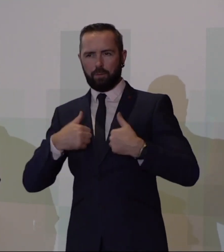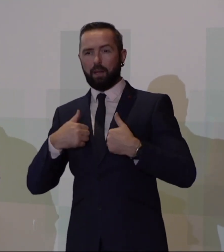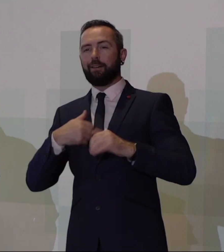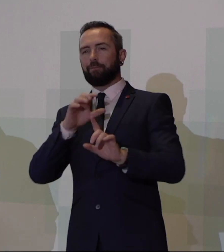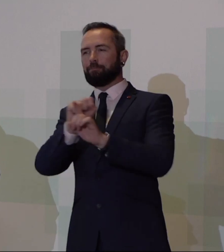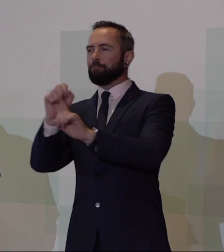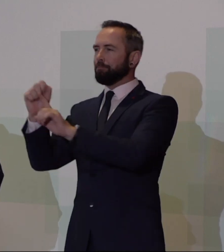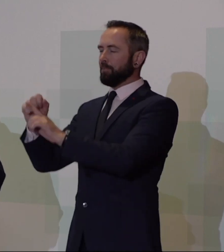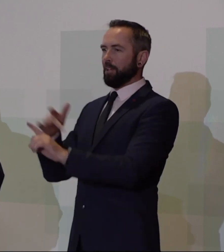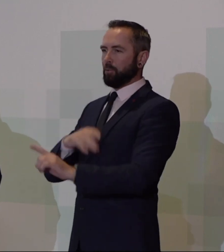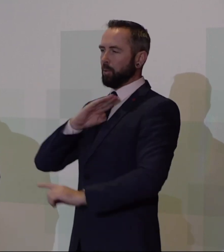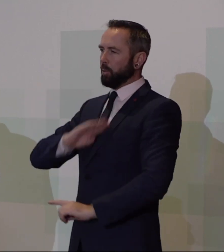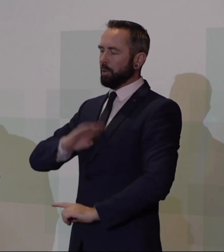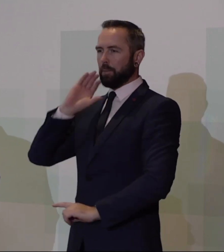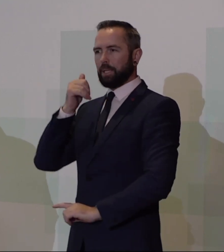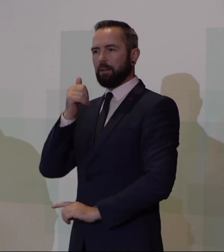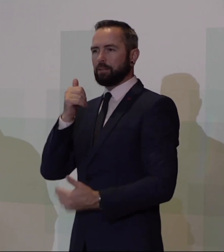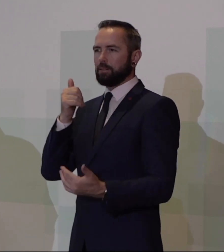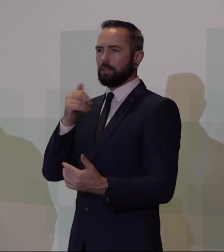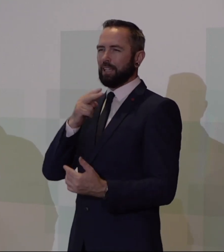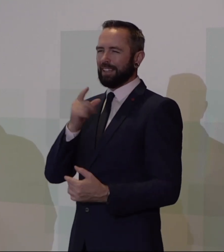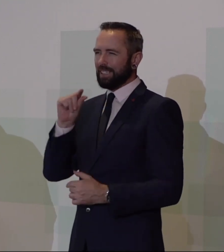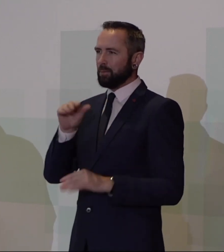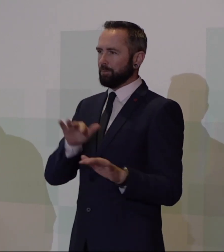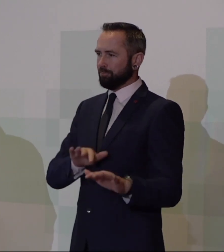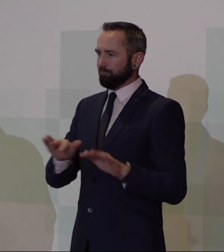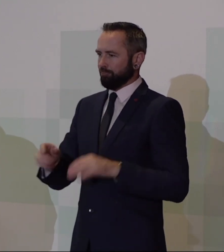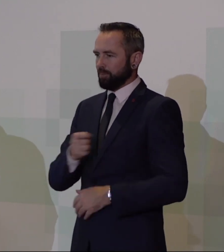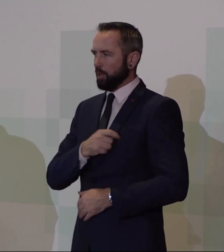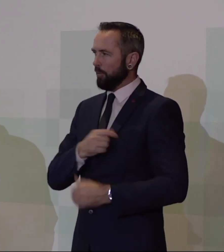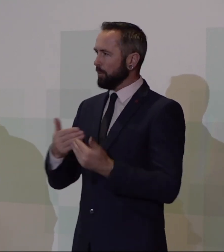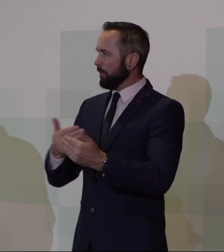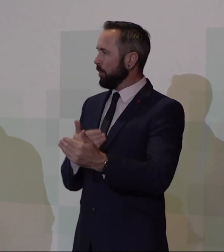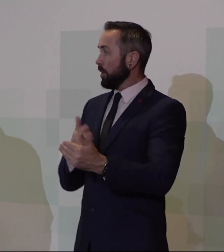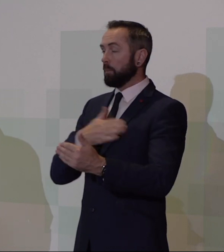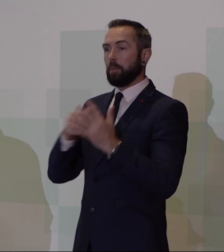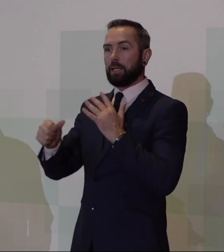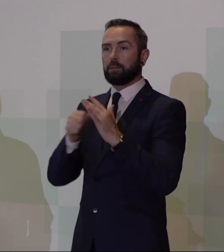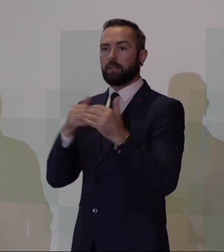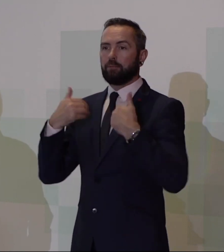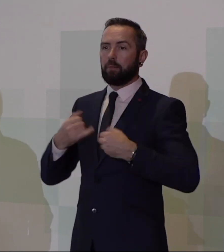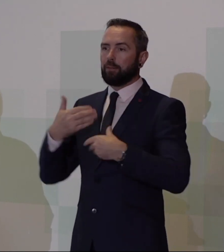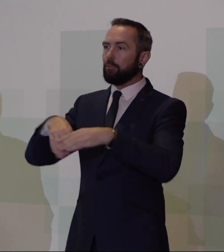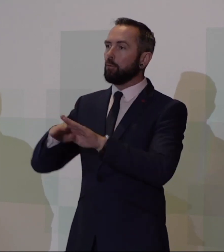that, because I suppose it was a little bit unsettling. My experience as a man in nursing, I suppose,